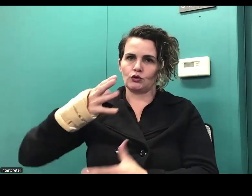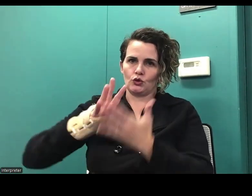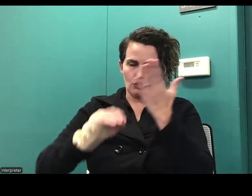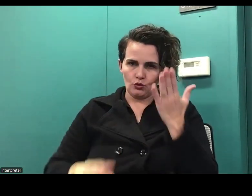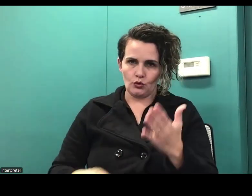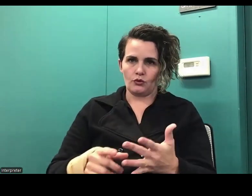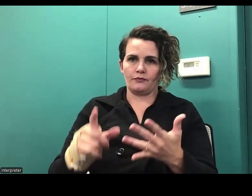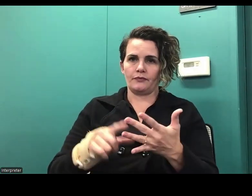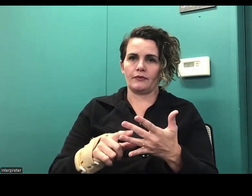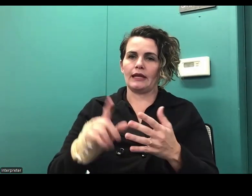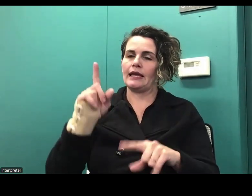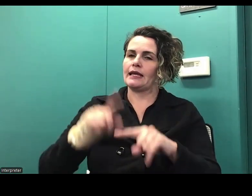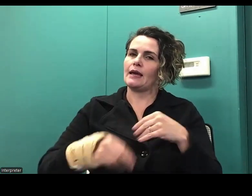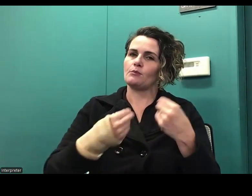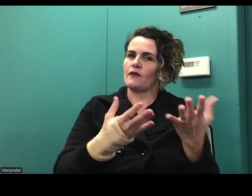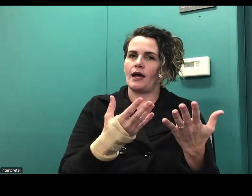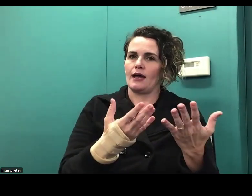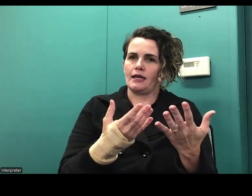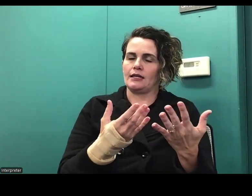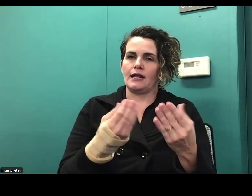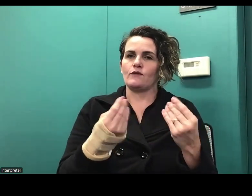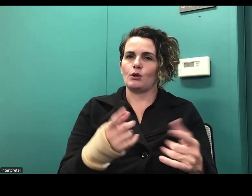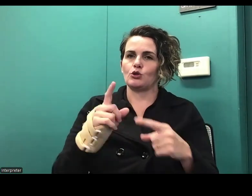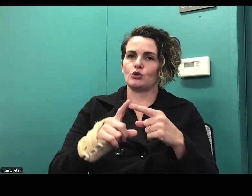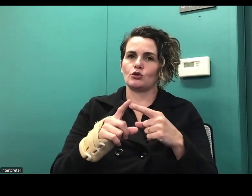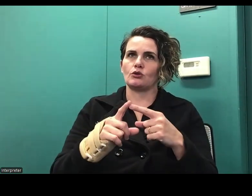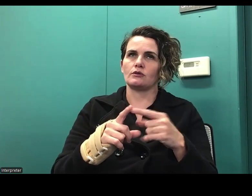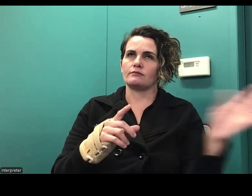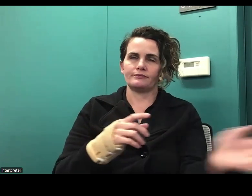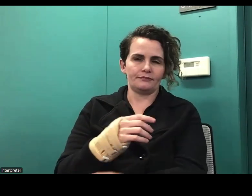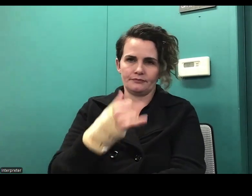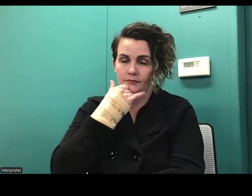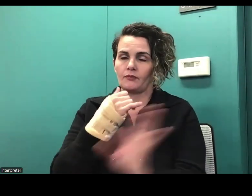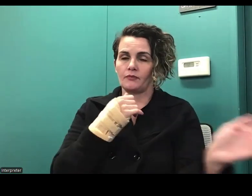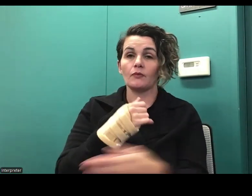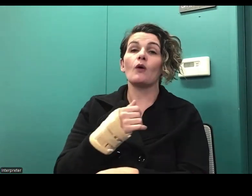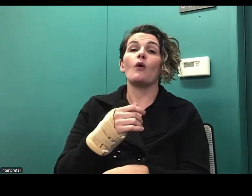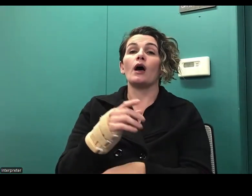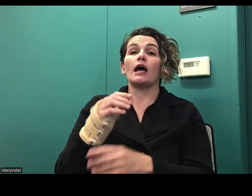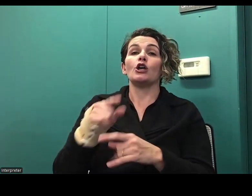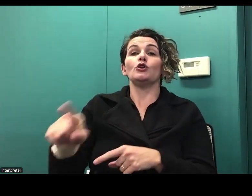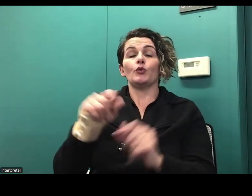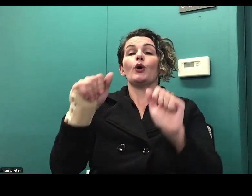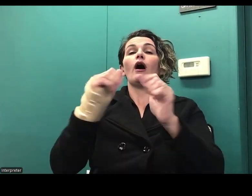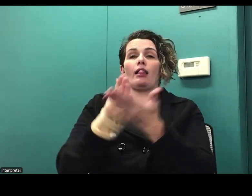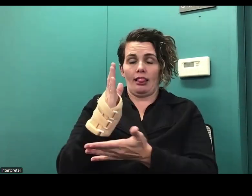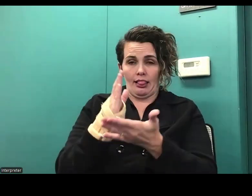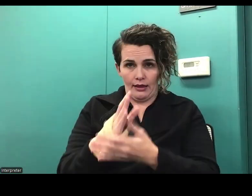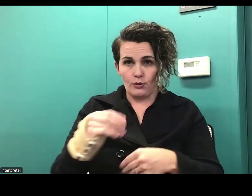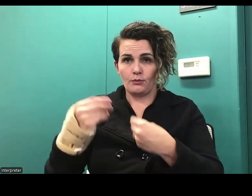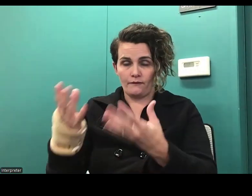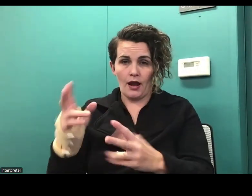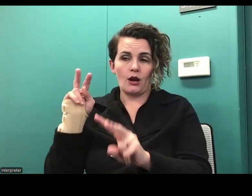information and observations to a parent, or you can provide the observations to a parent. So these are kind